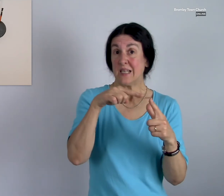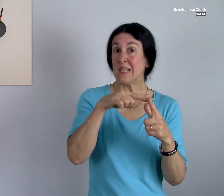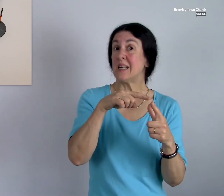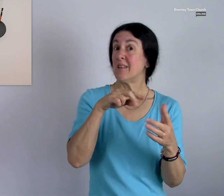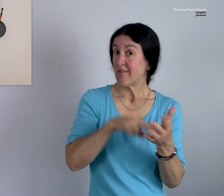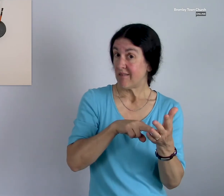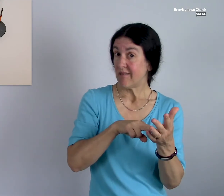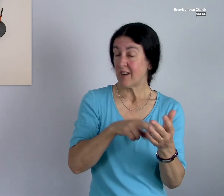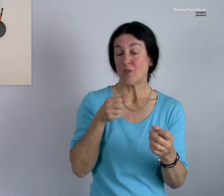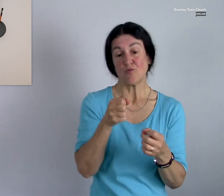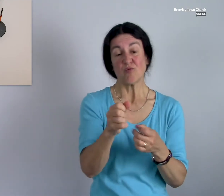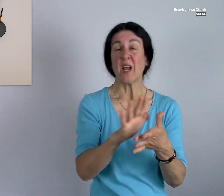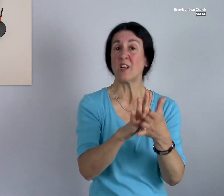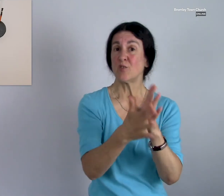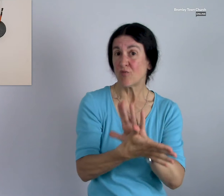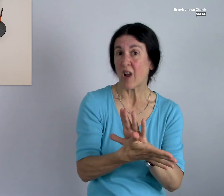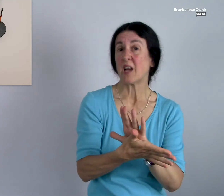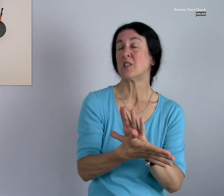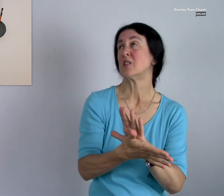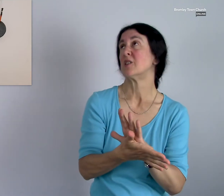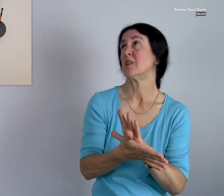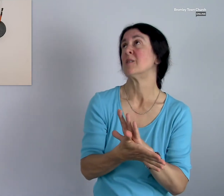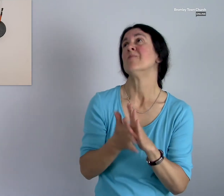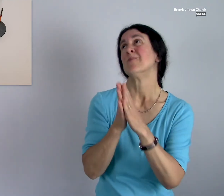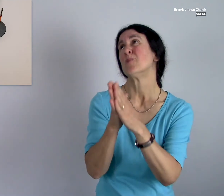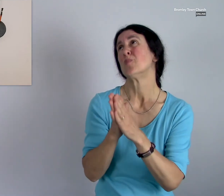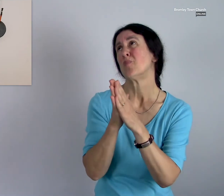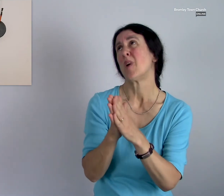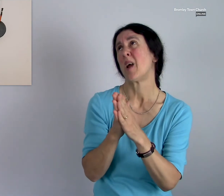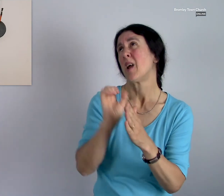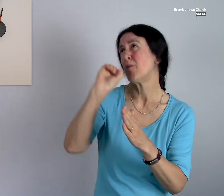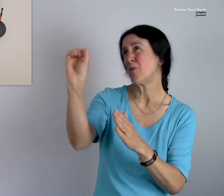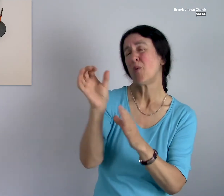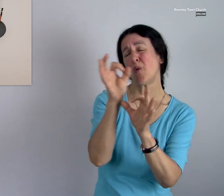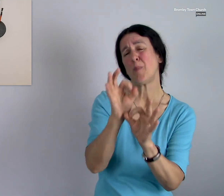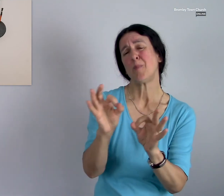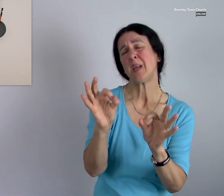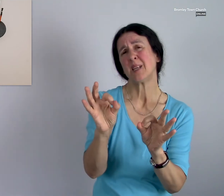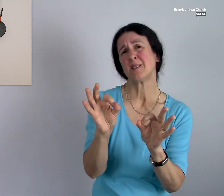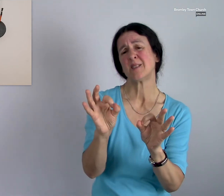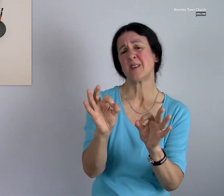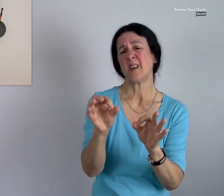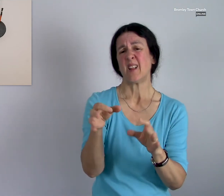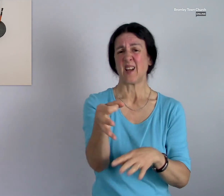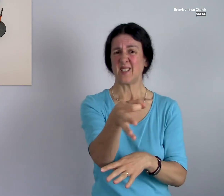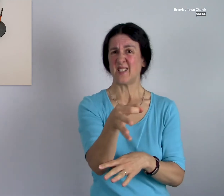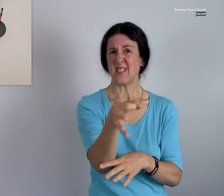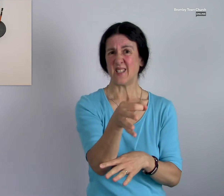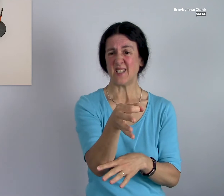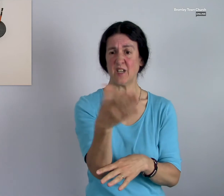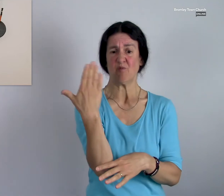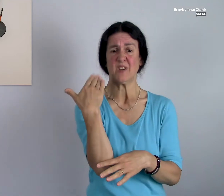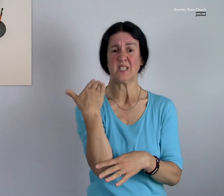in the hearts of those who are there. That, Lord, that whole city undergoing lockdown again and now having this train